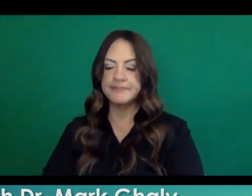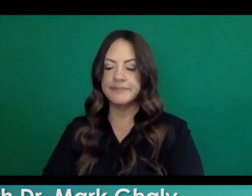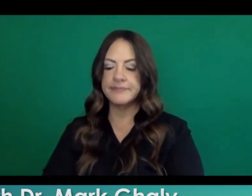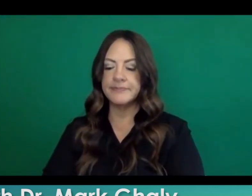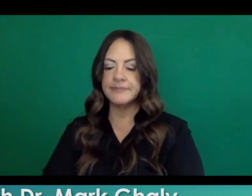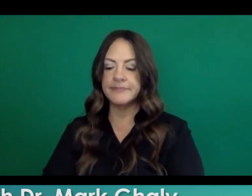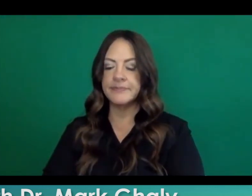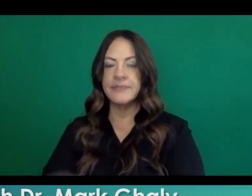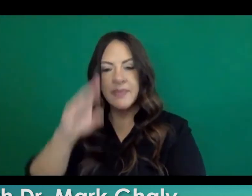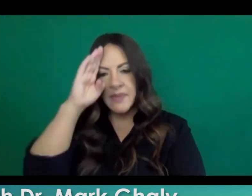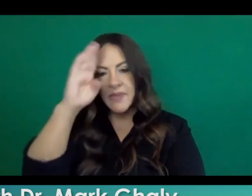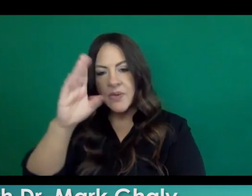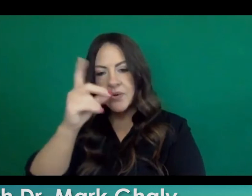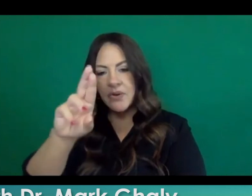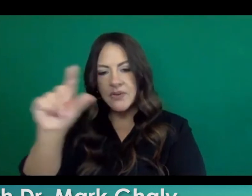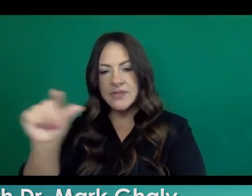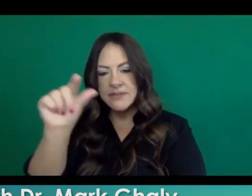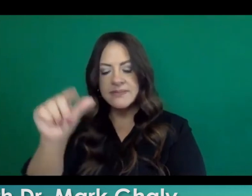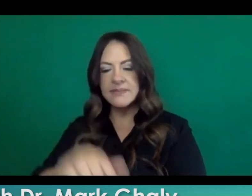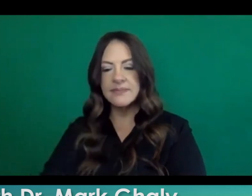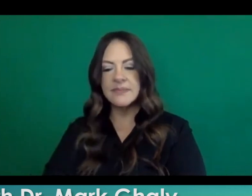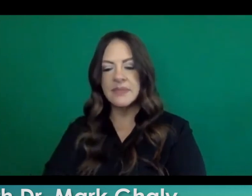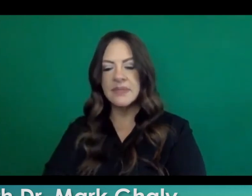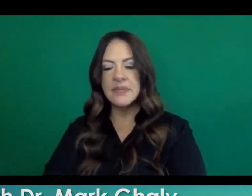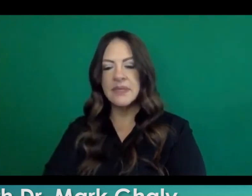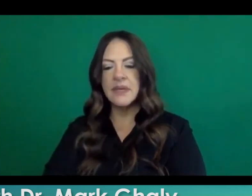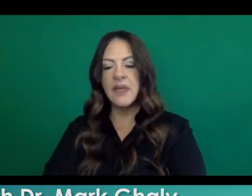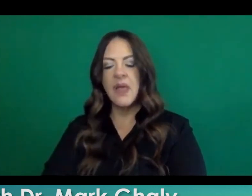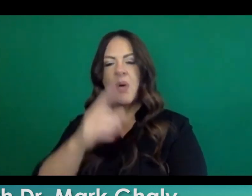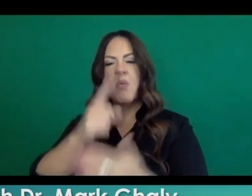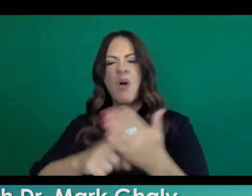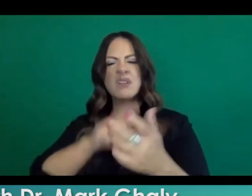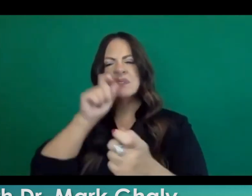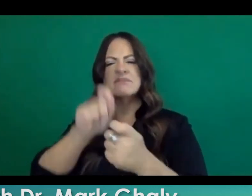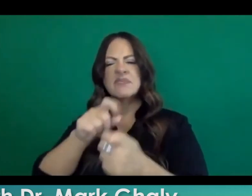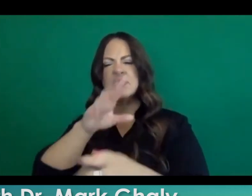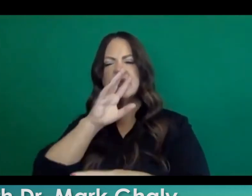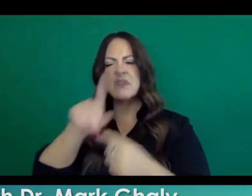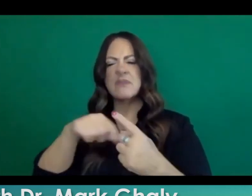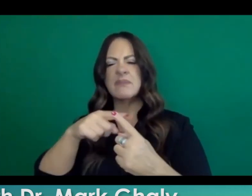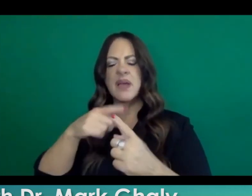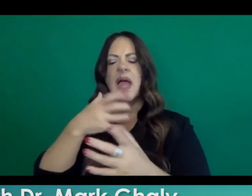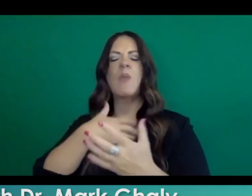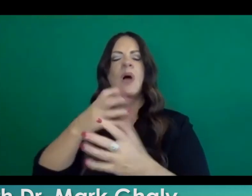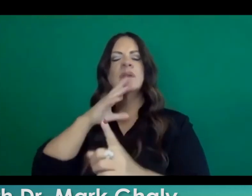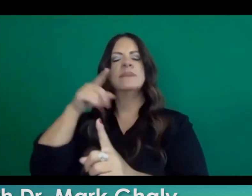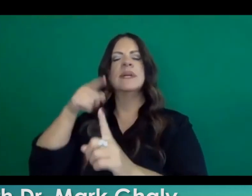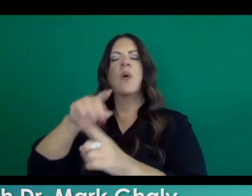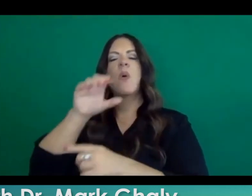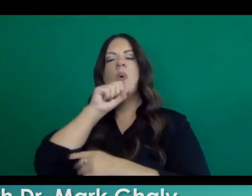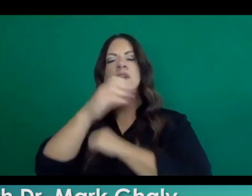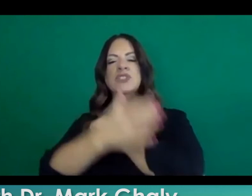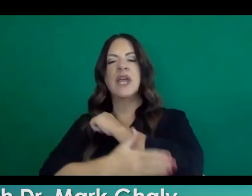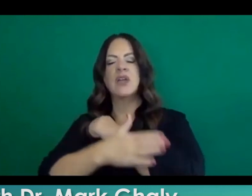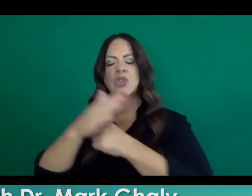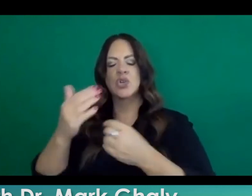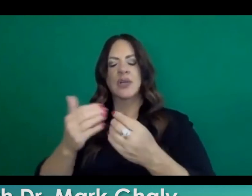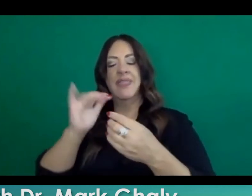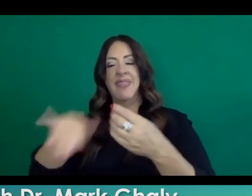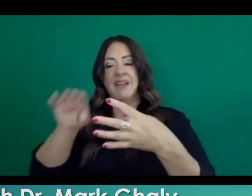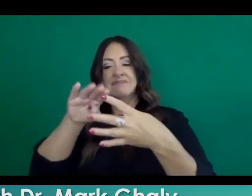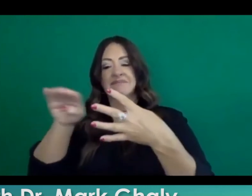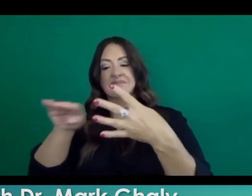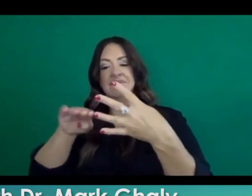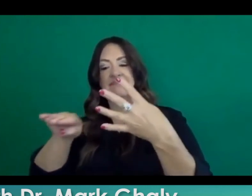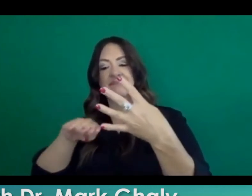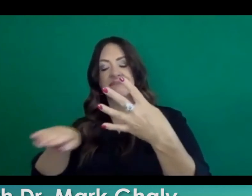Hi, Dr. Ghaly. Thanks for taking our question. Mine's specifically about Orange County. Under the new tiered system, it looks like the county